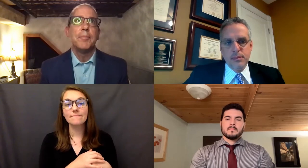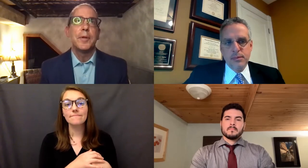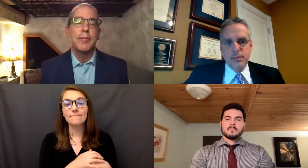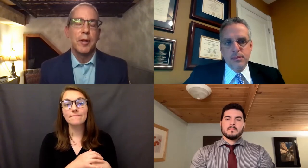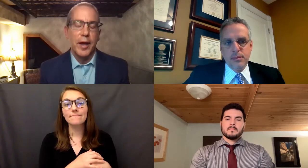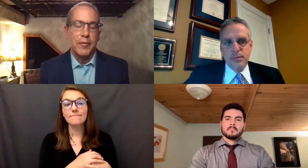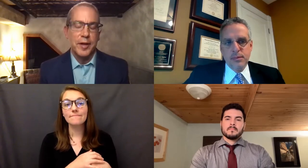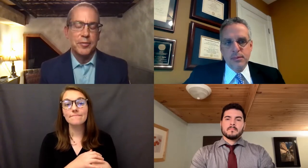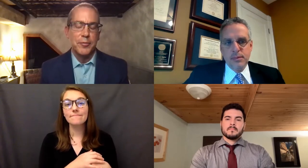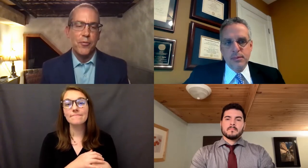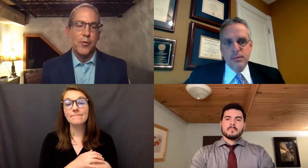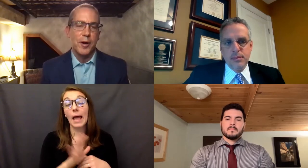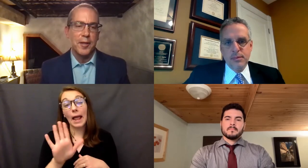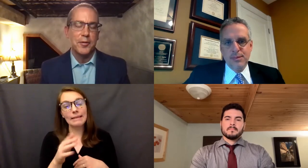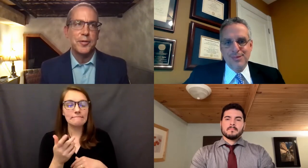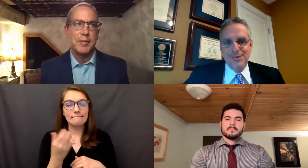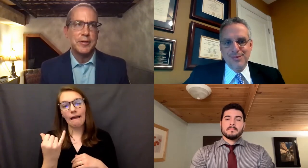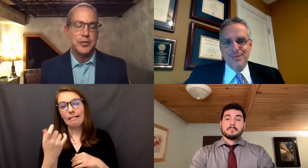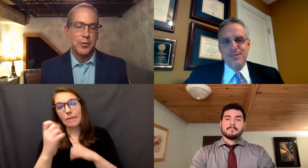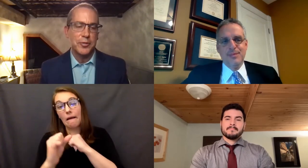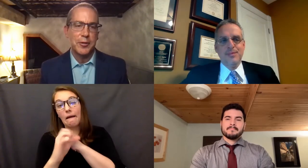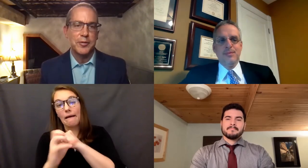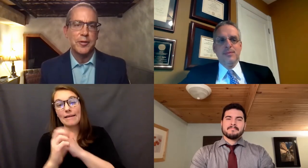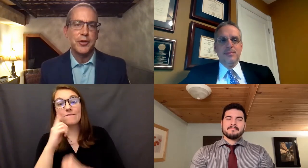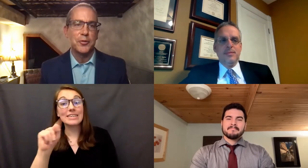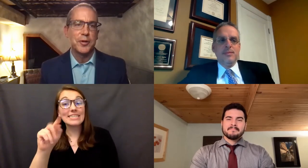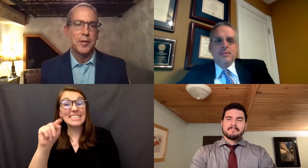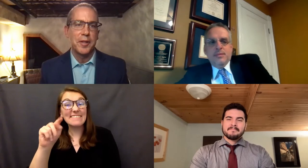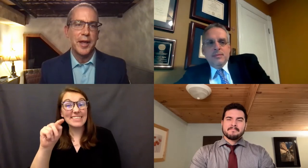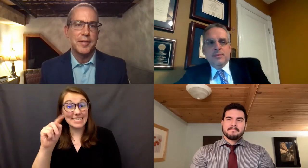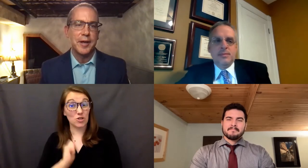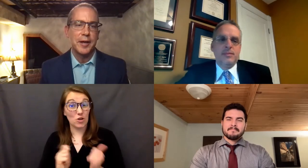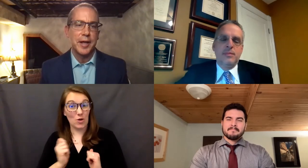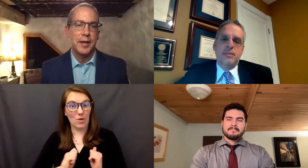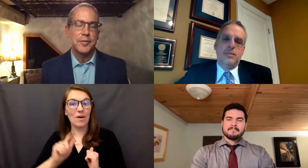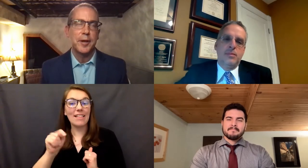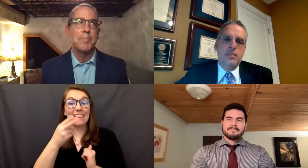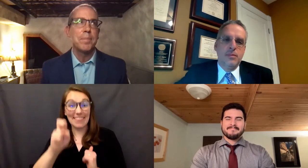If I could give a little advertisement for this TV show series, The Chosen, that